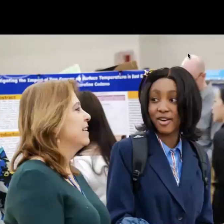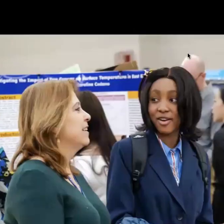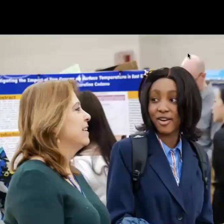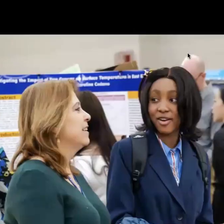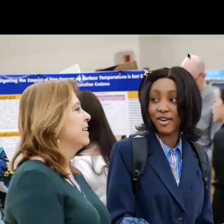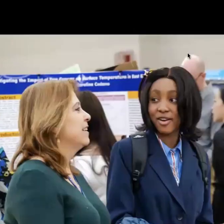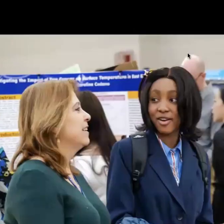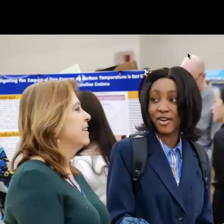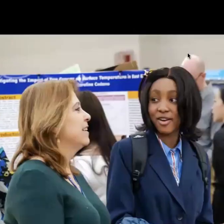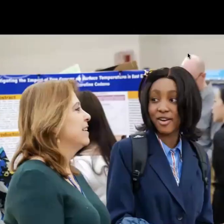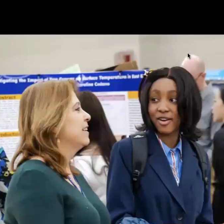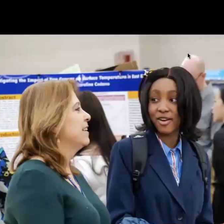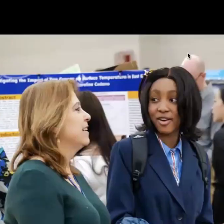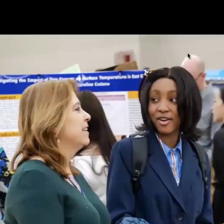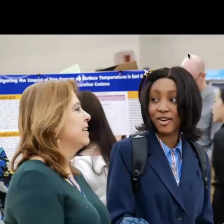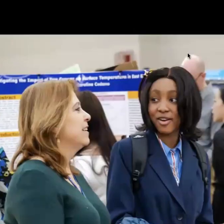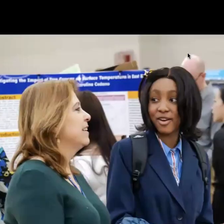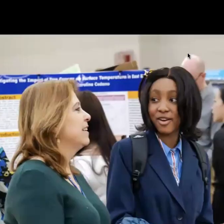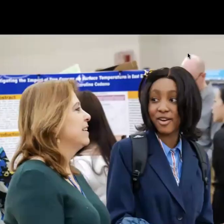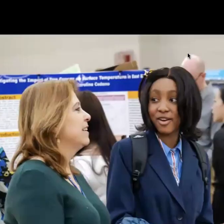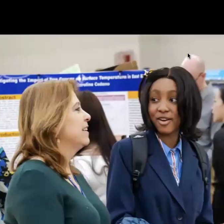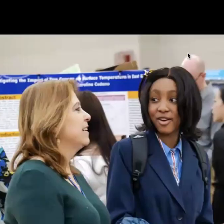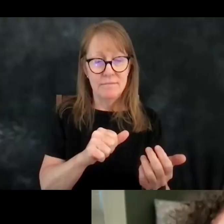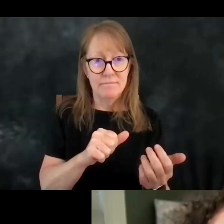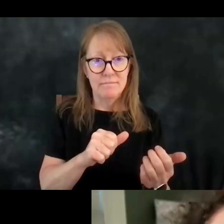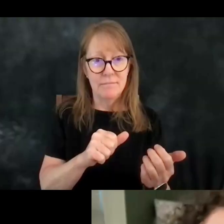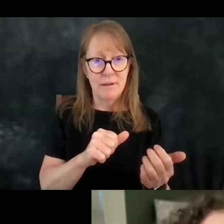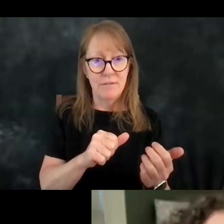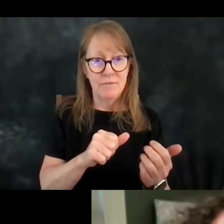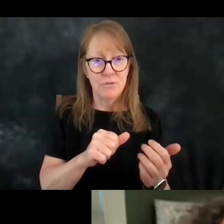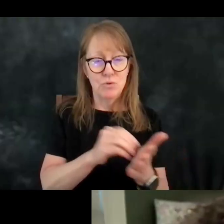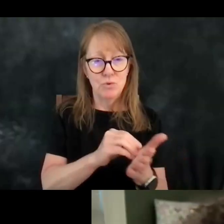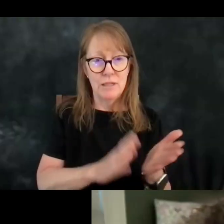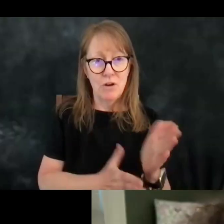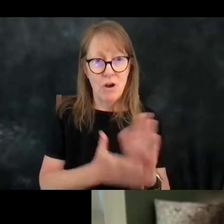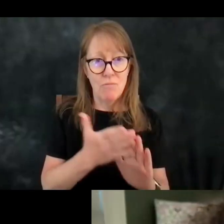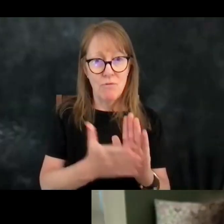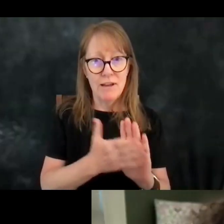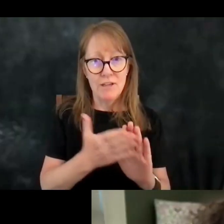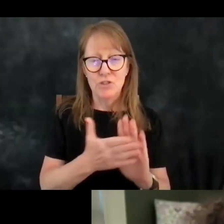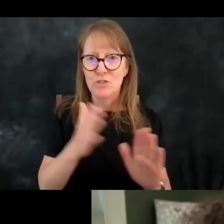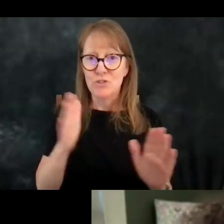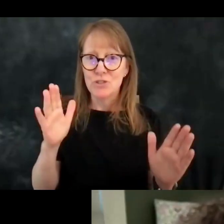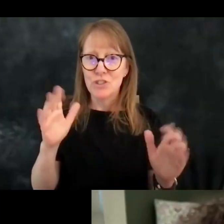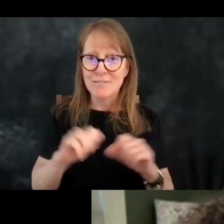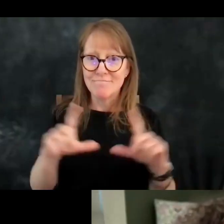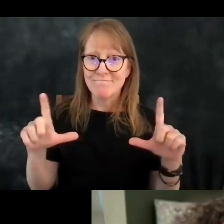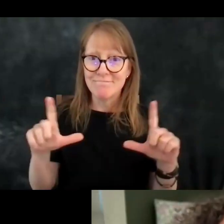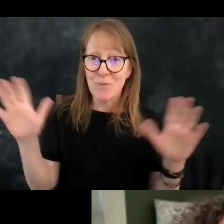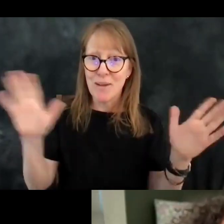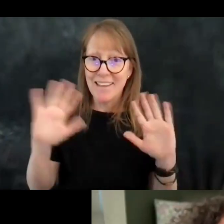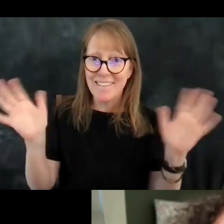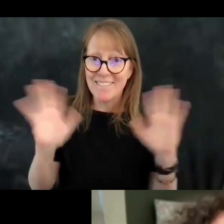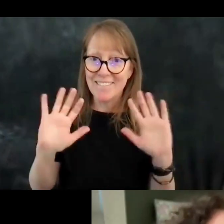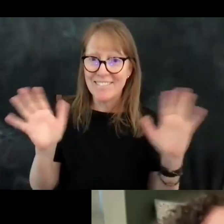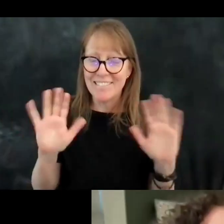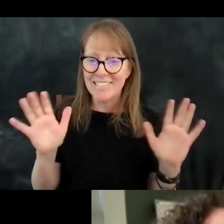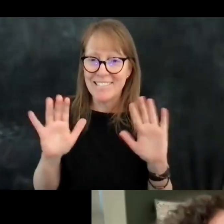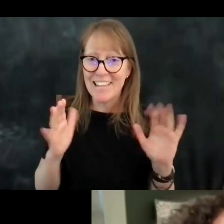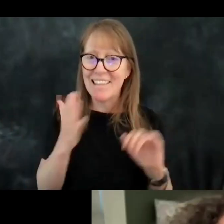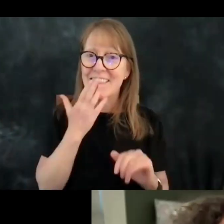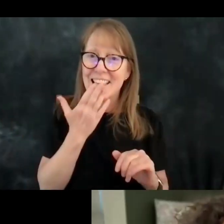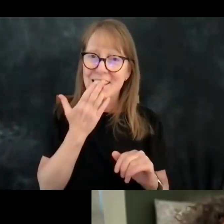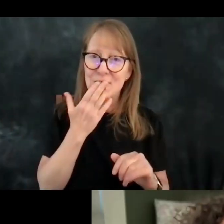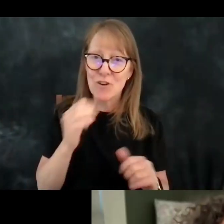please show and wave on camera so that folks can see you. Thank you, Dr. DePina, for everything that you do